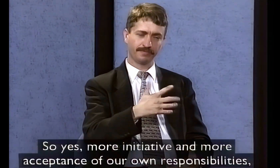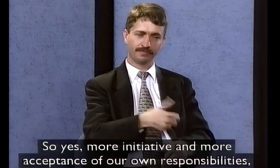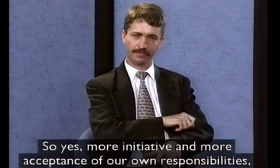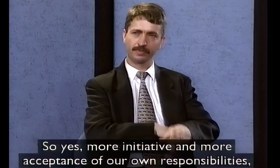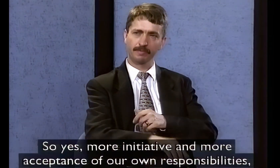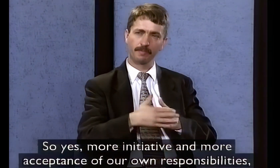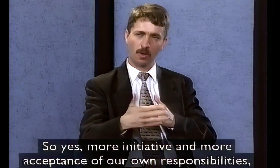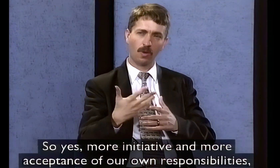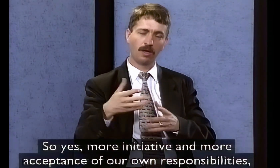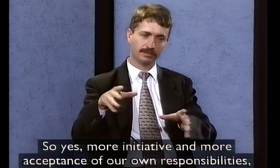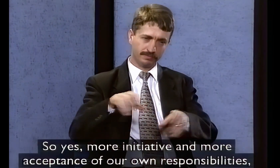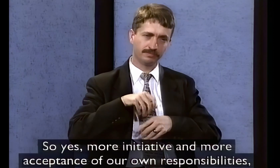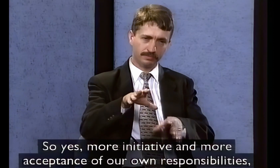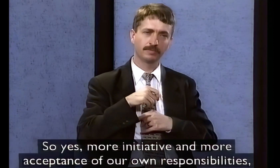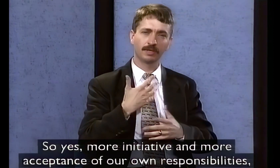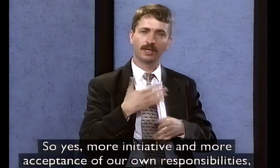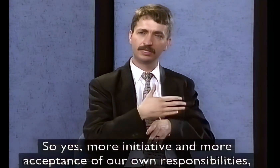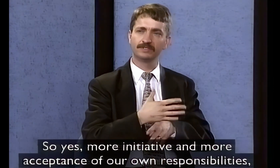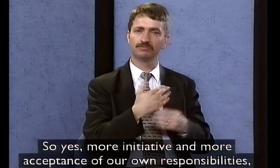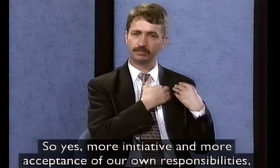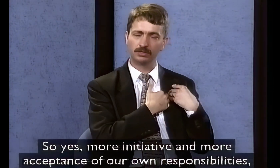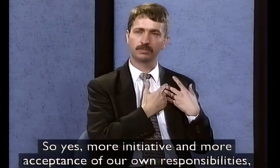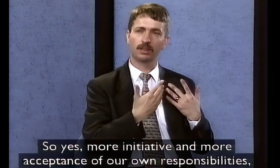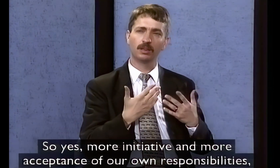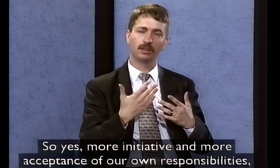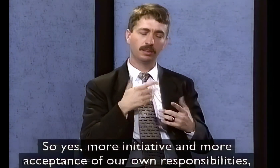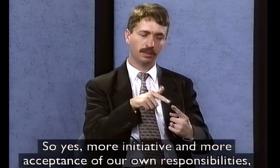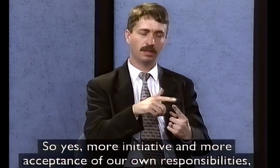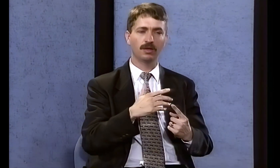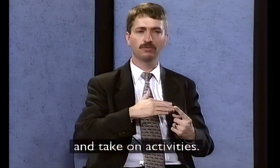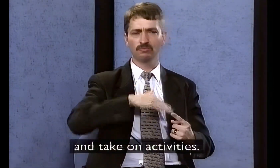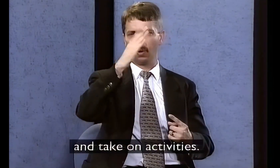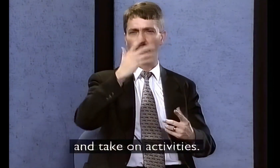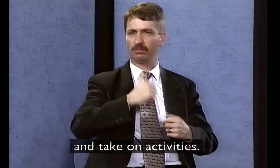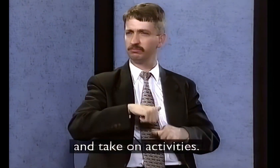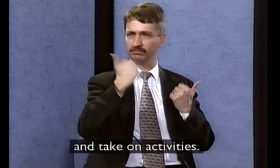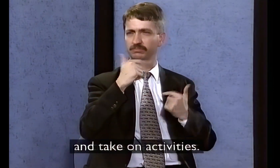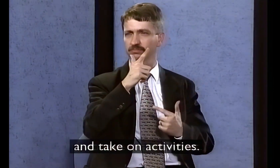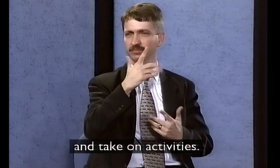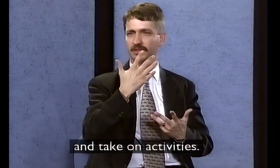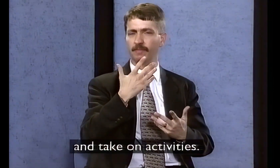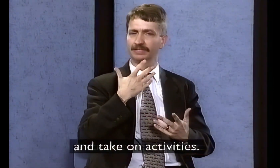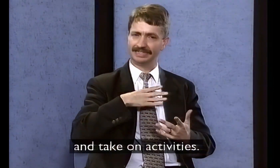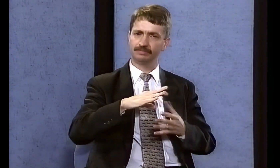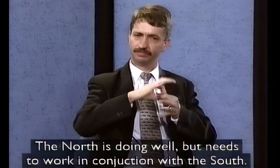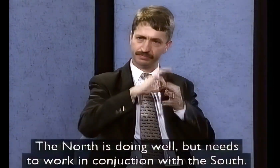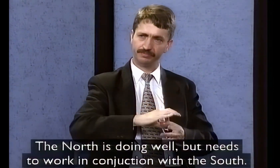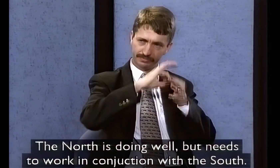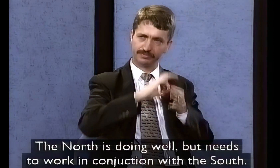yes, more initiative, more acceptance of our own responsibilities, and take on activities. The North's